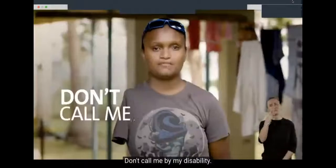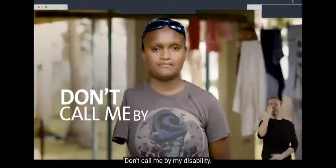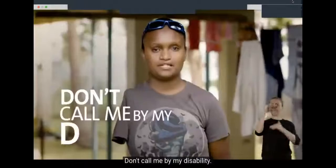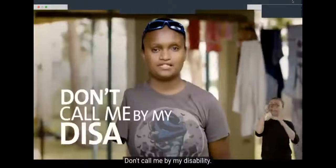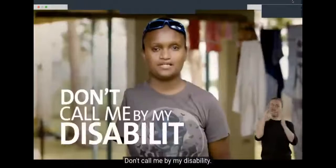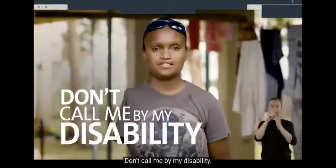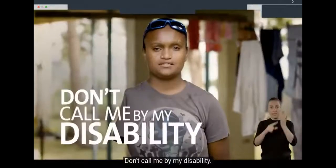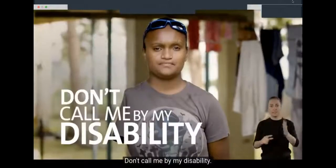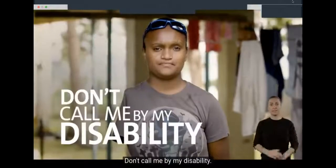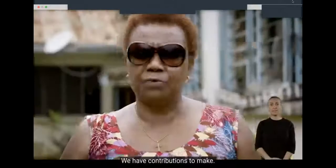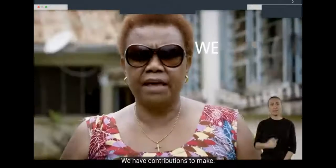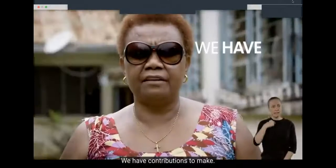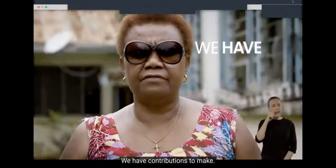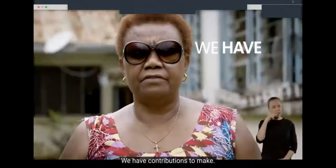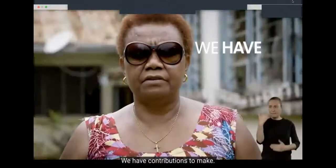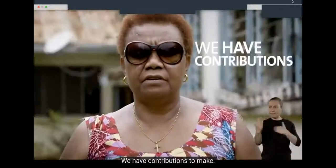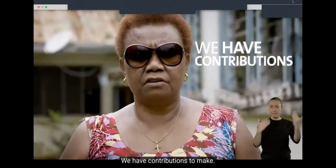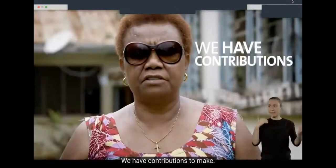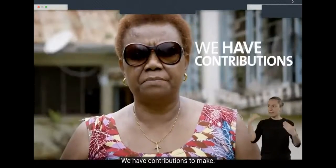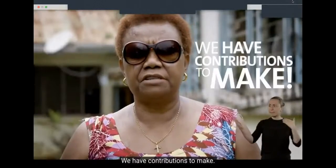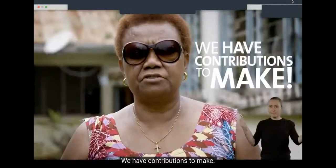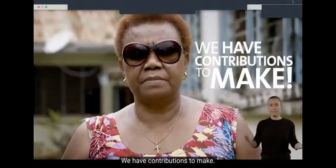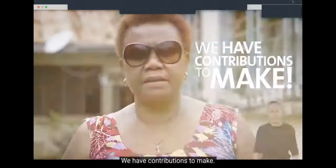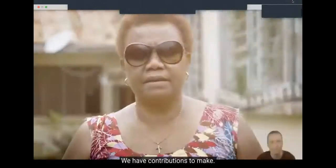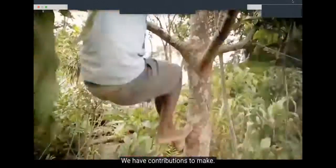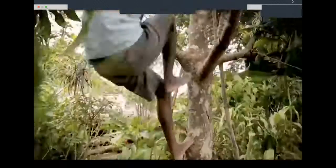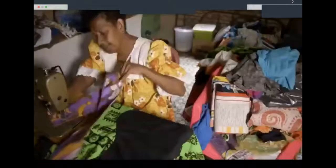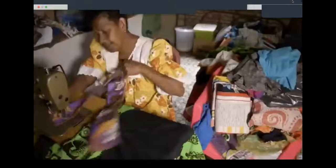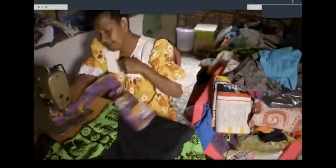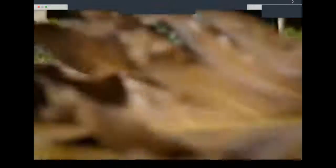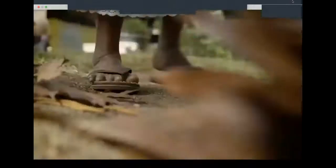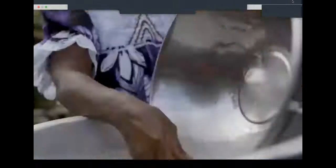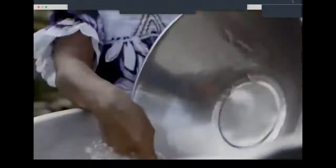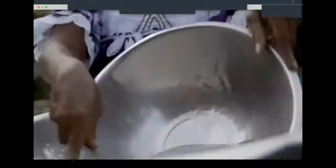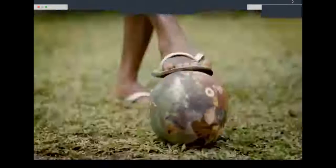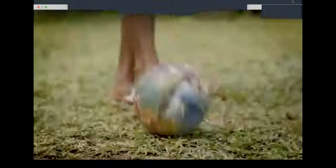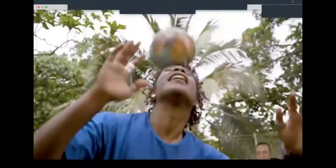Don't call me by my disability. We have contributions to make.